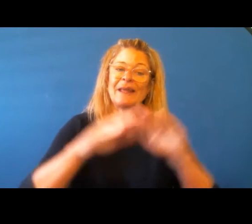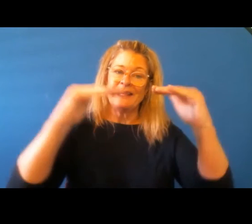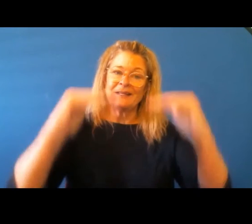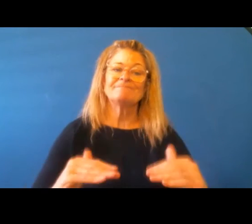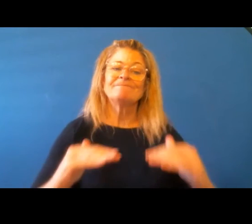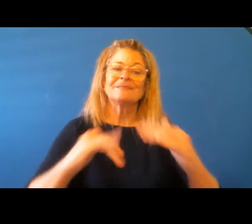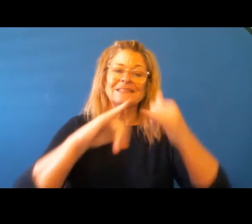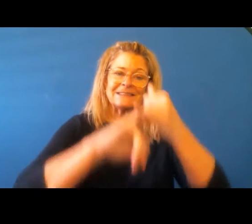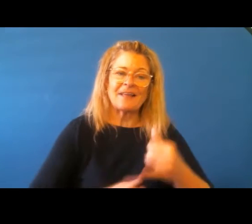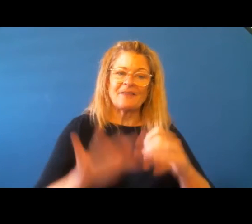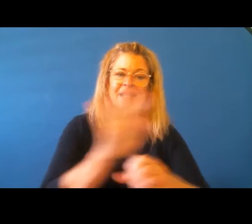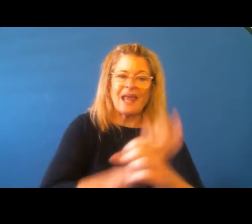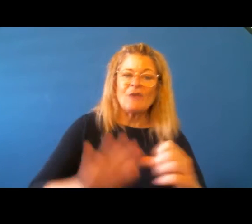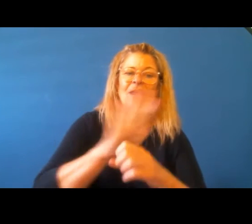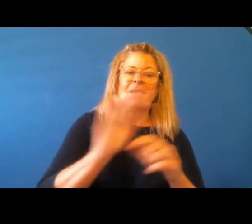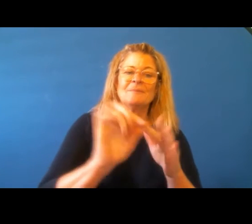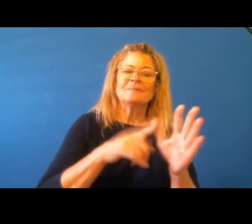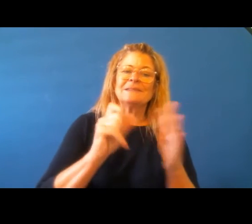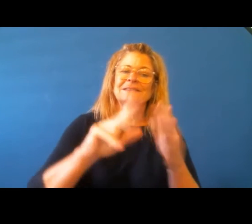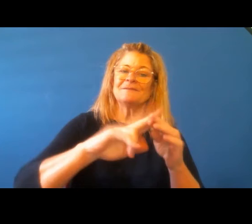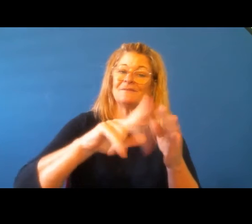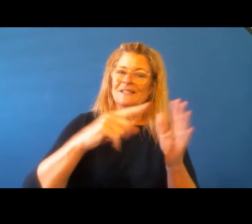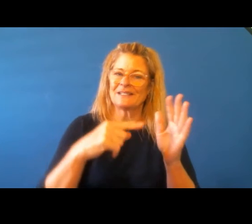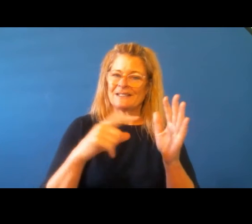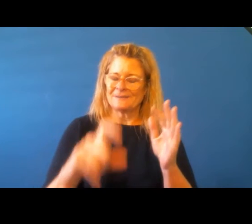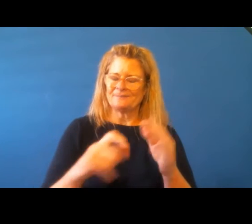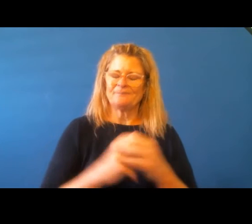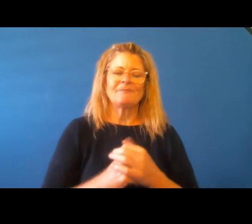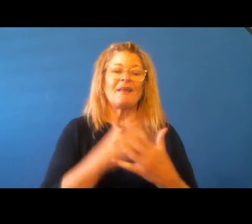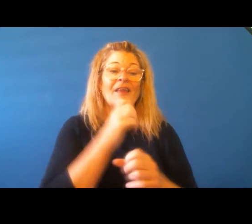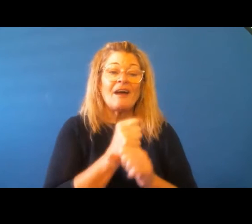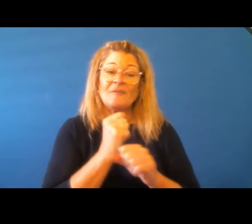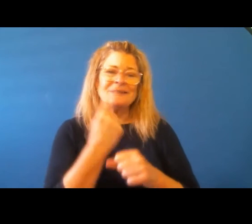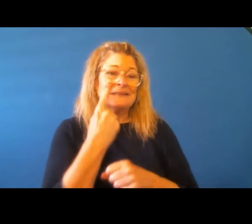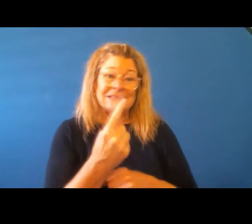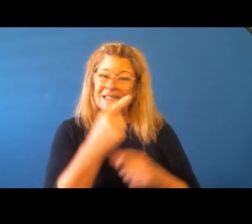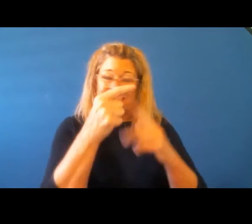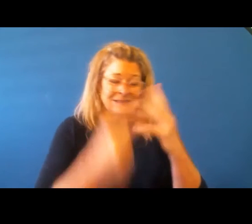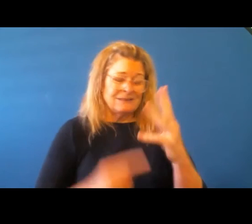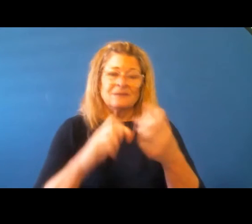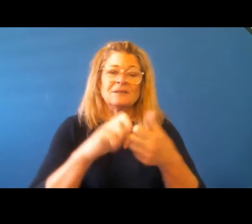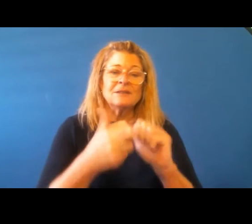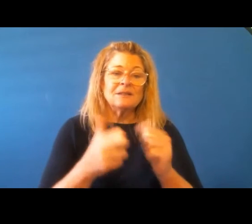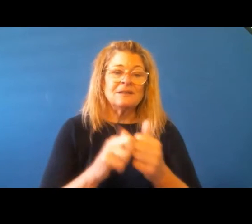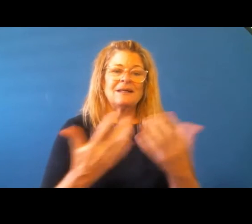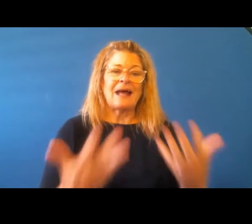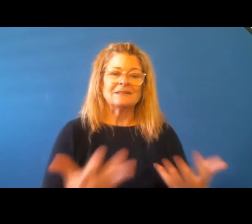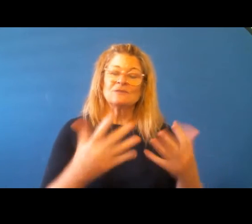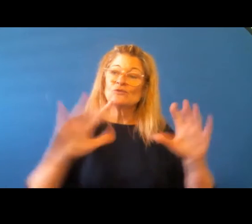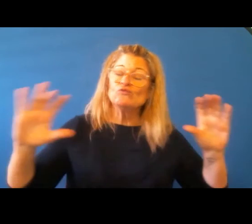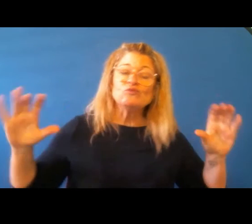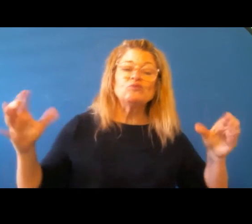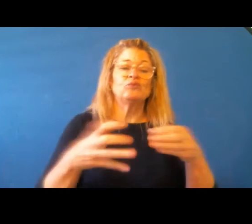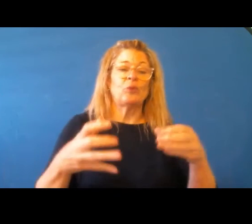just some of the challenges governance faces, and a diversity of thought born from a cultural perspective will better equip us